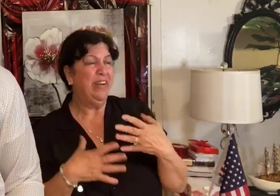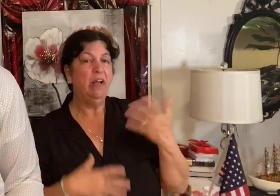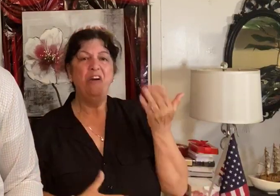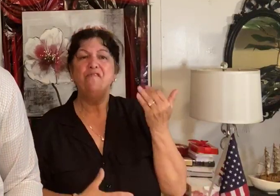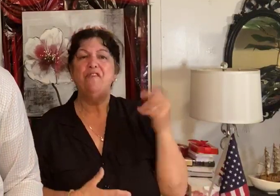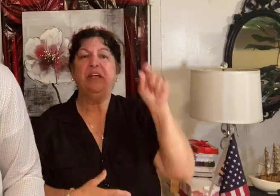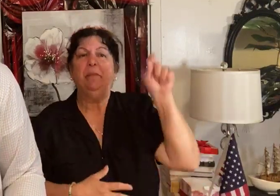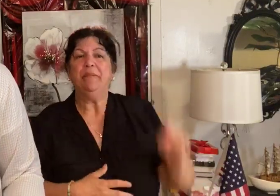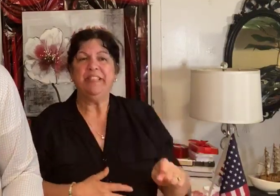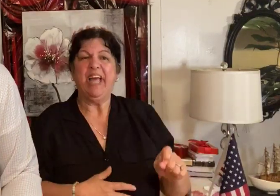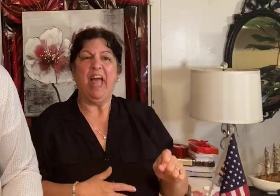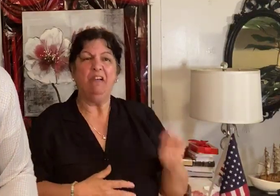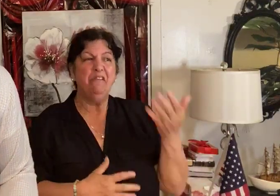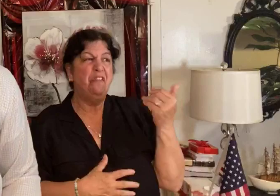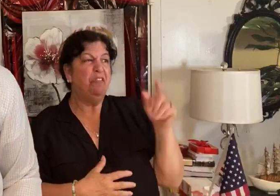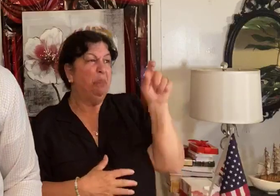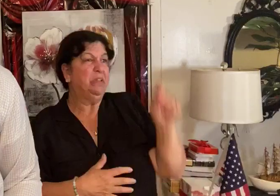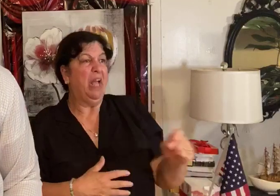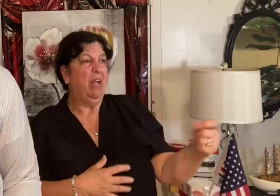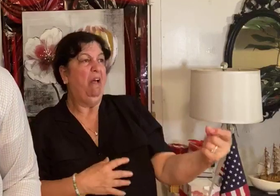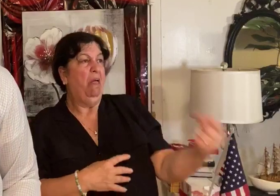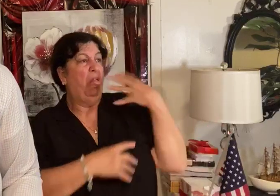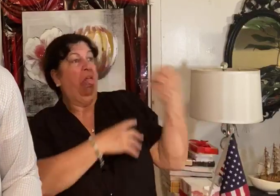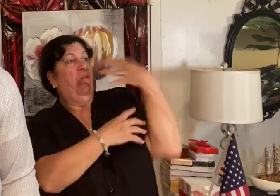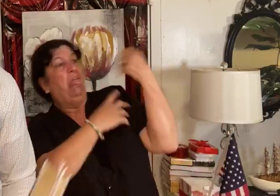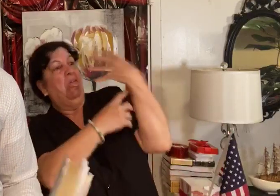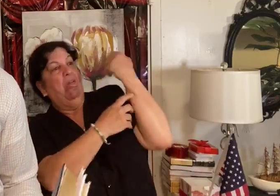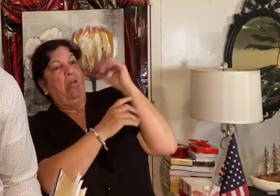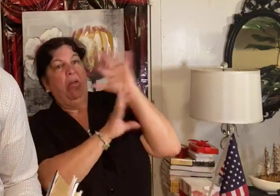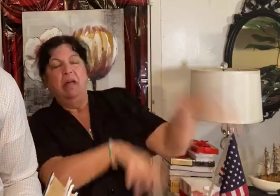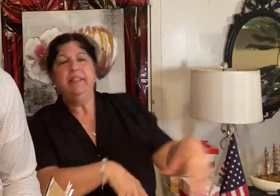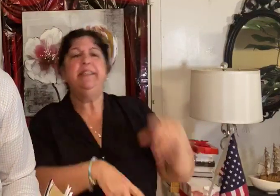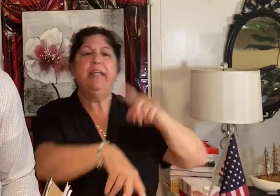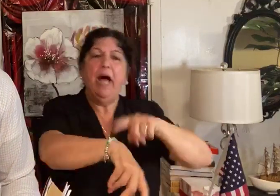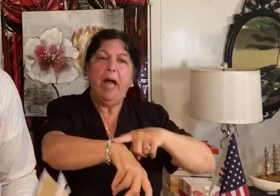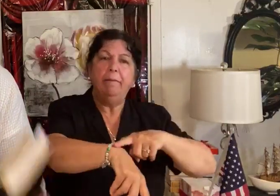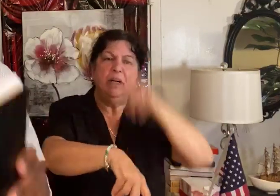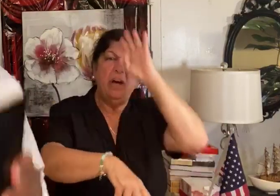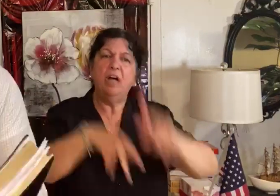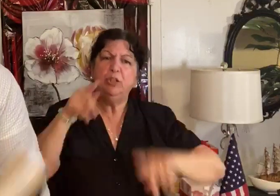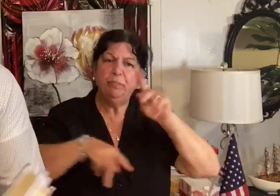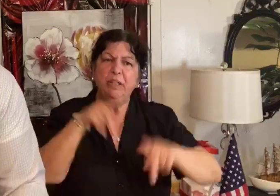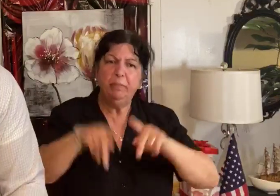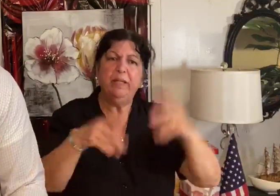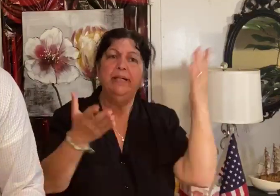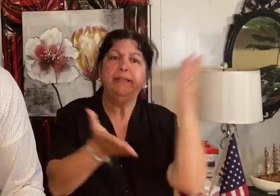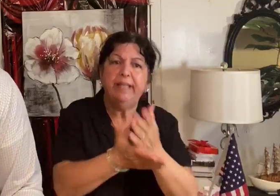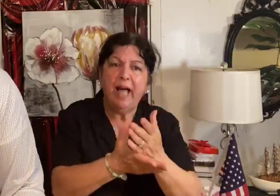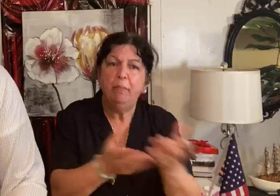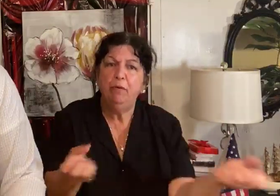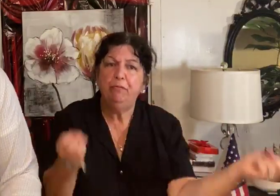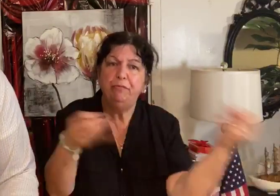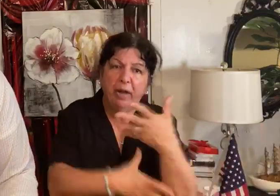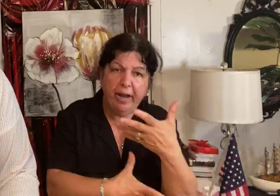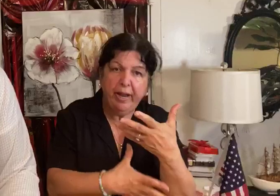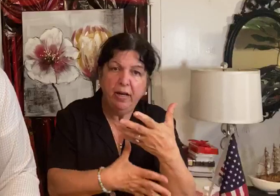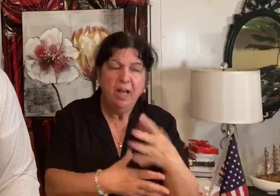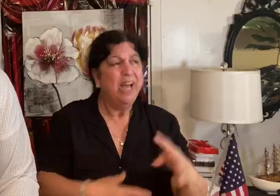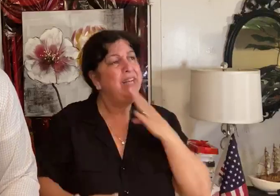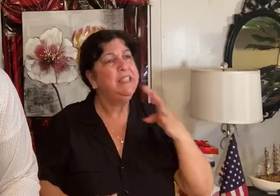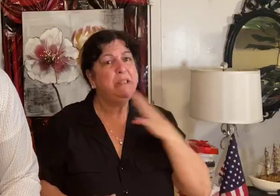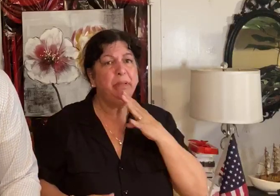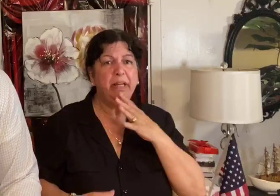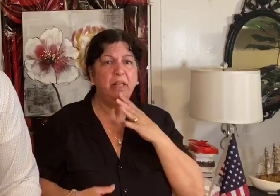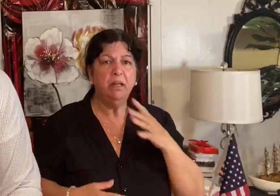that outlier. We're afraid of what they're going to say to us. It's about time God's people stop being afraid and spoke